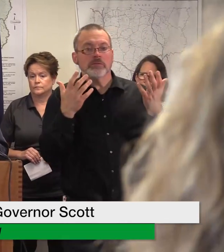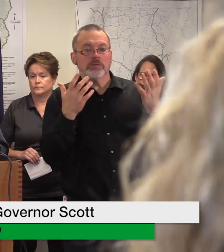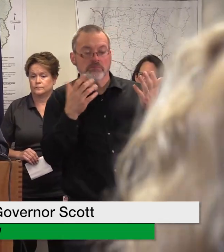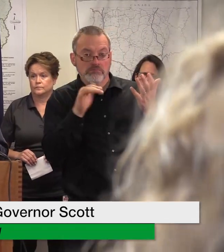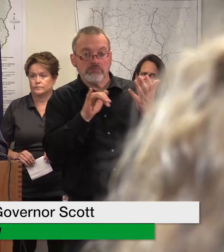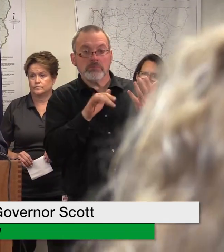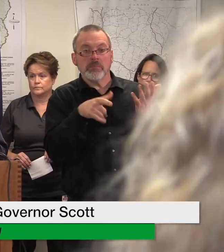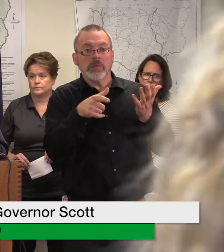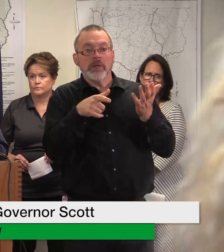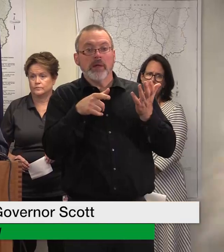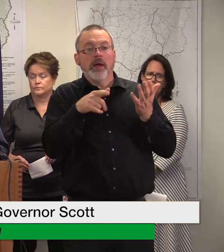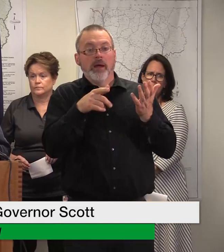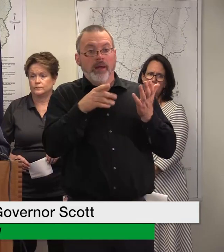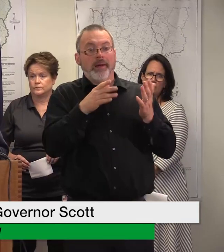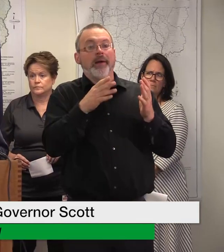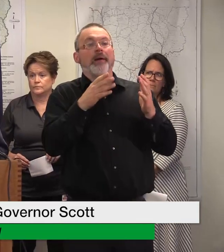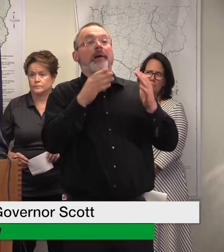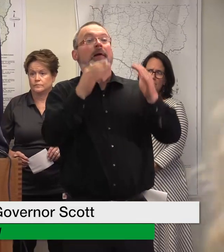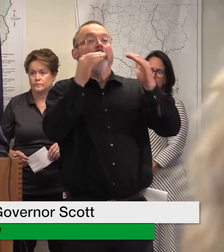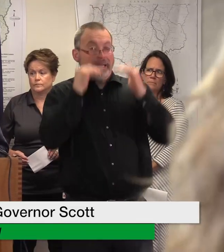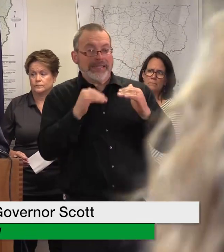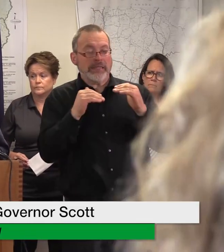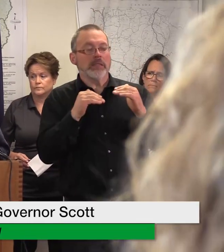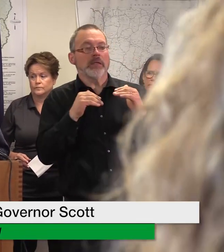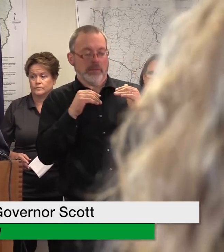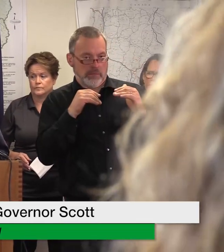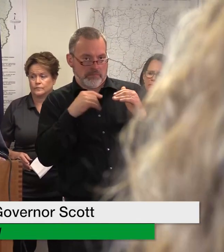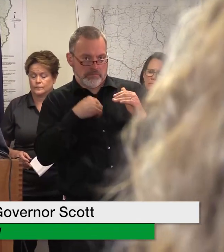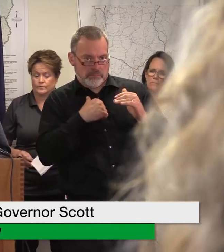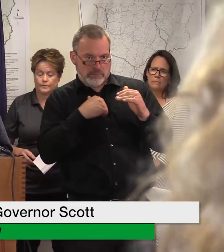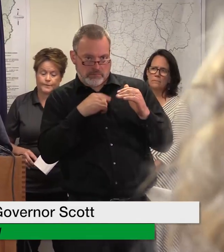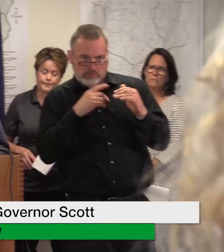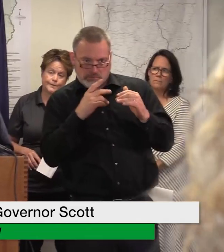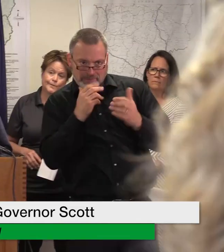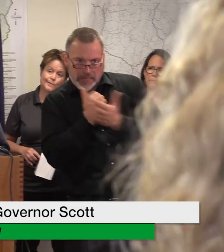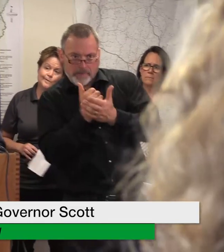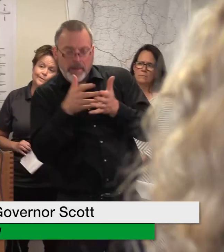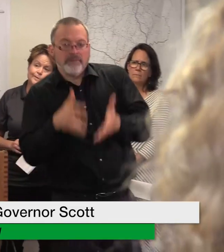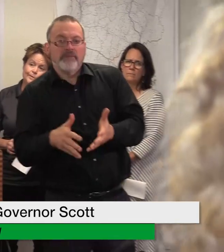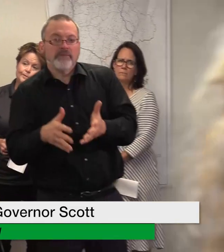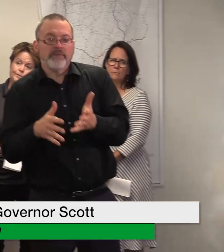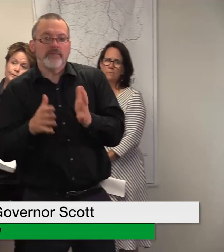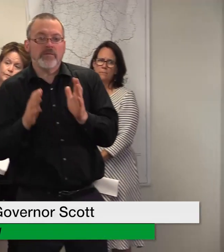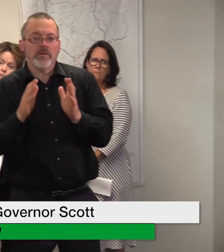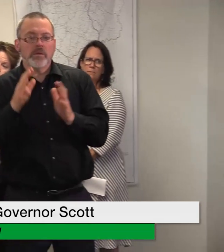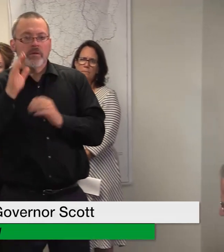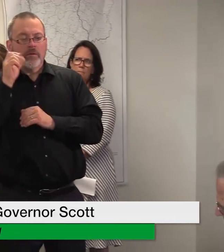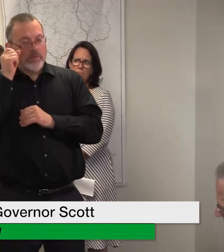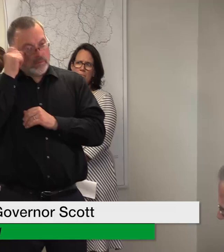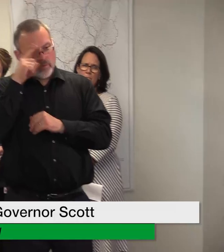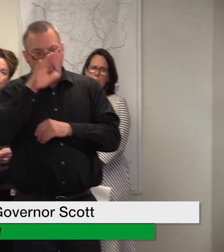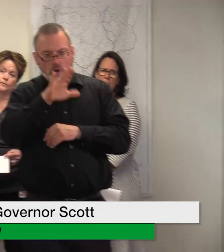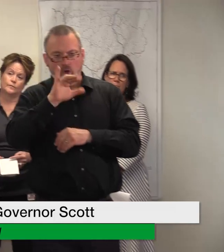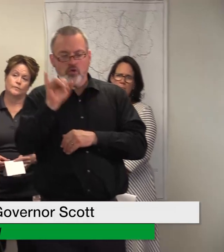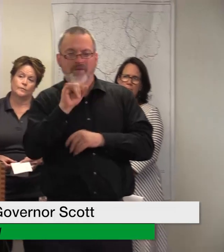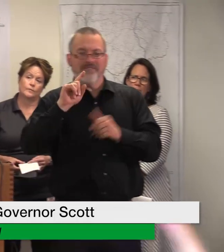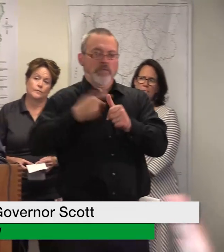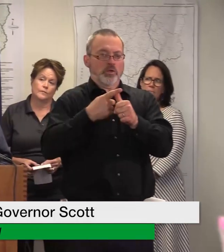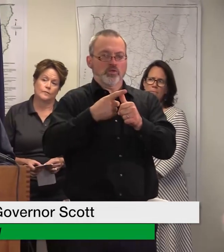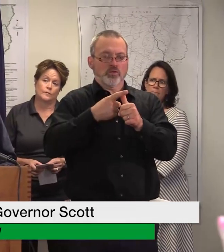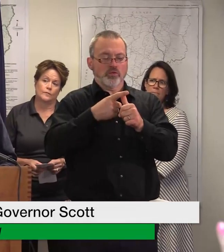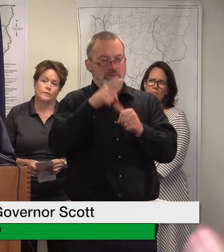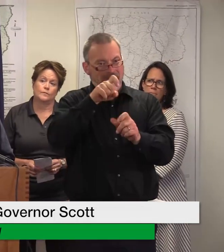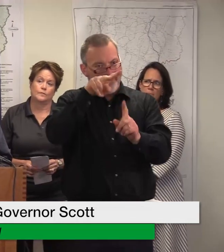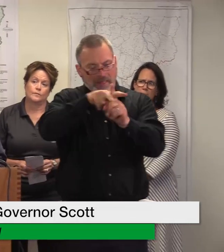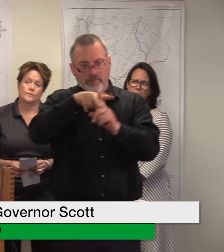will play into how much money they'll receive from FEMA. So if you have insurance, you have to make your application, and